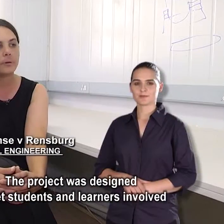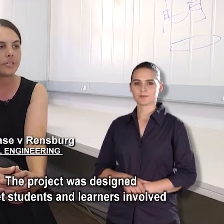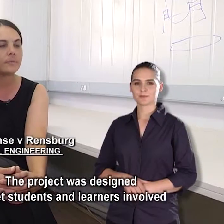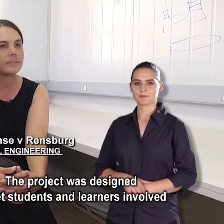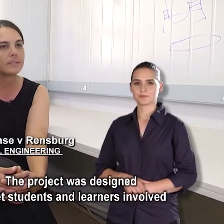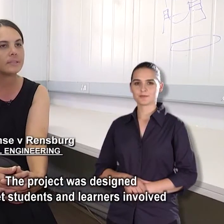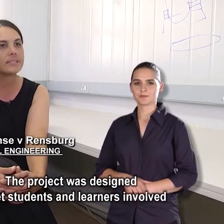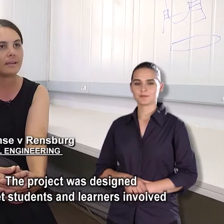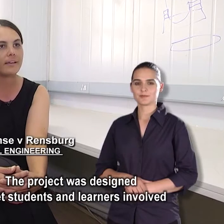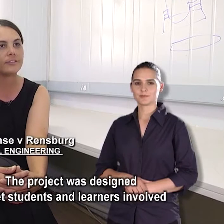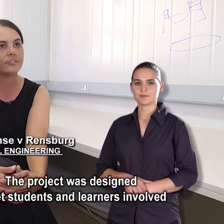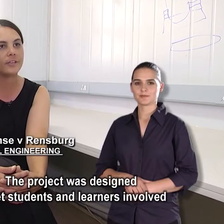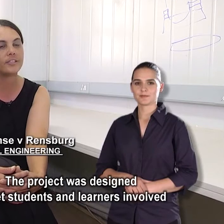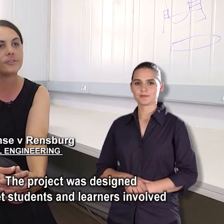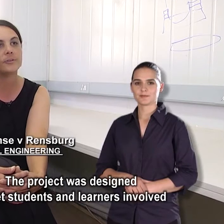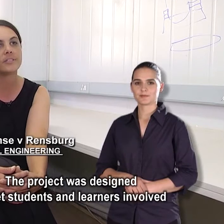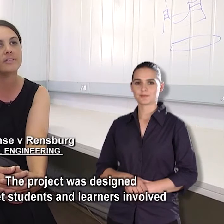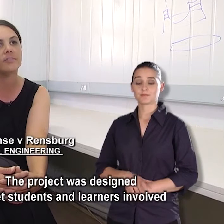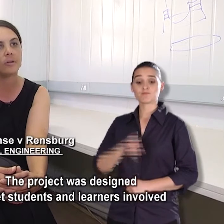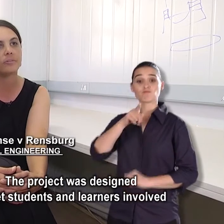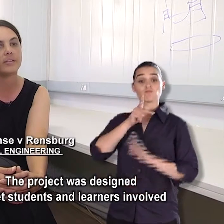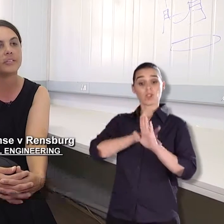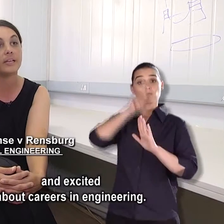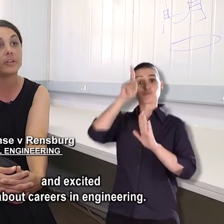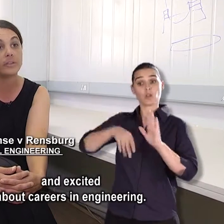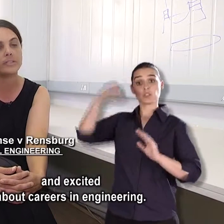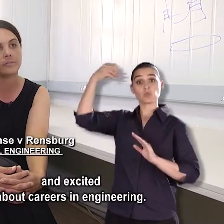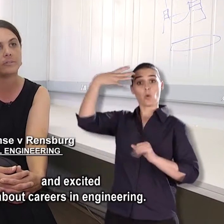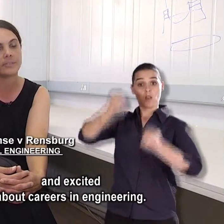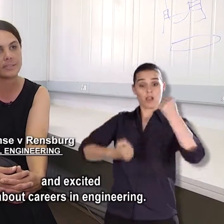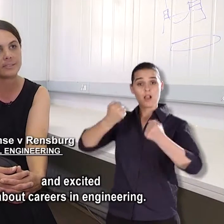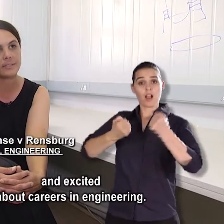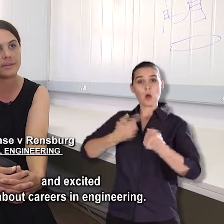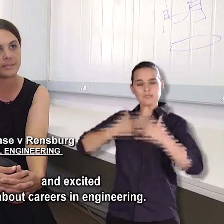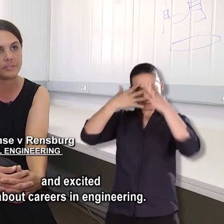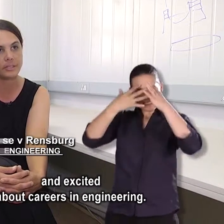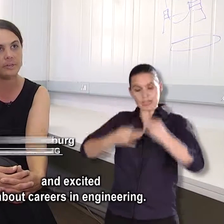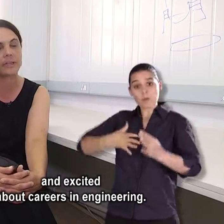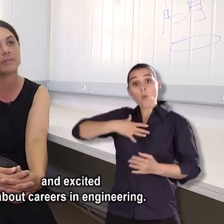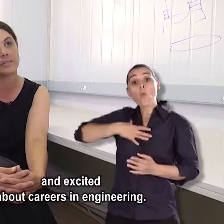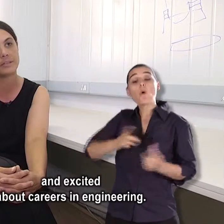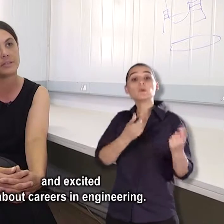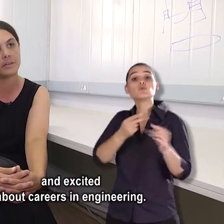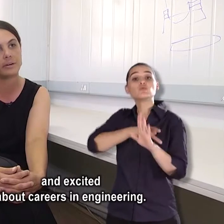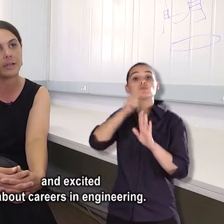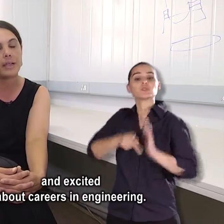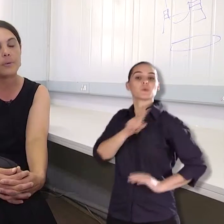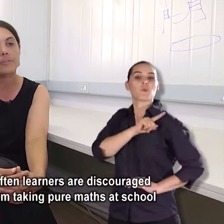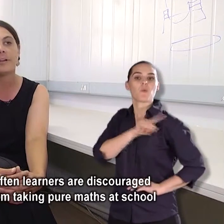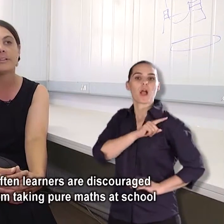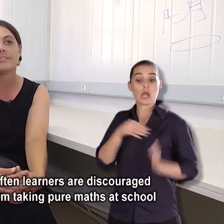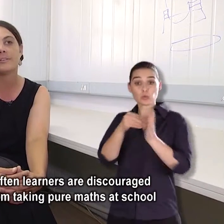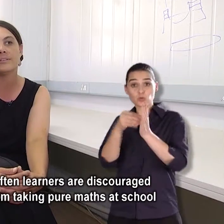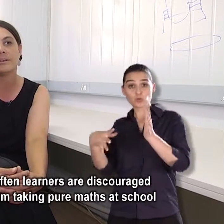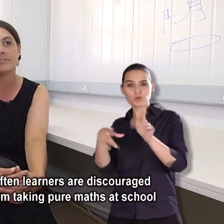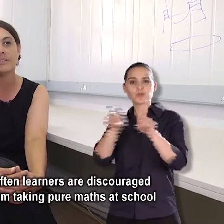The project was designed to get students involved and to get learners involved and excited about engineering and careers in engineering. We